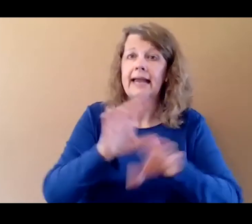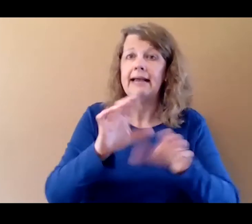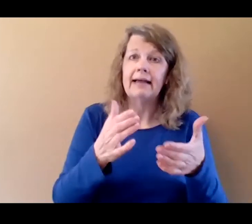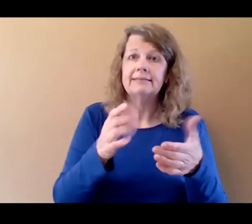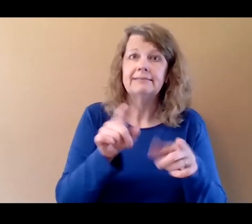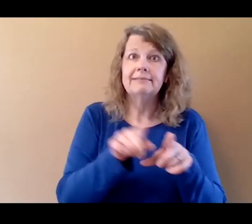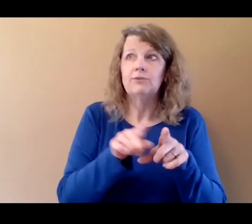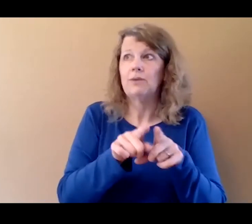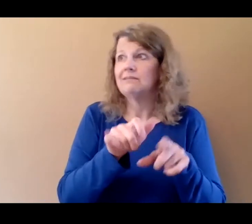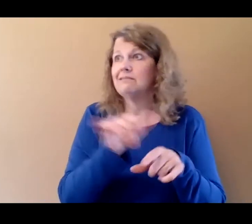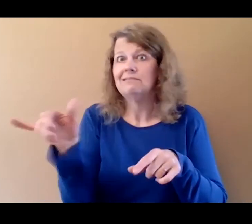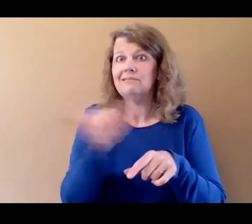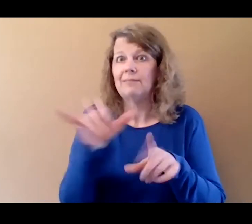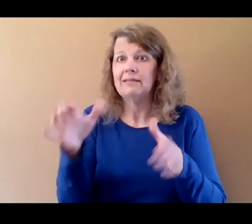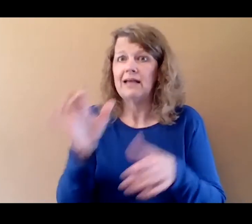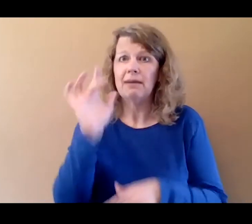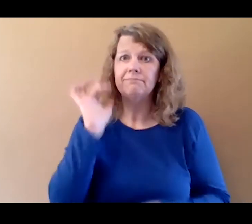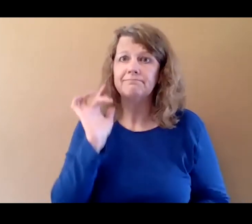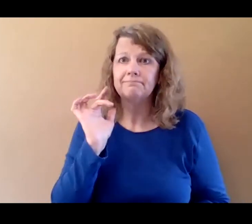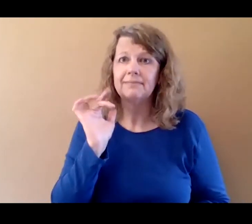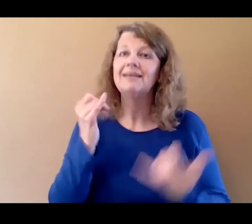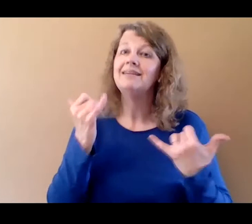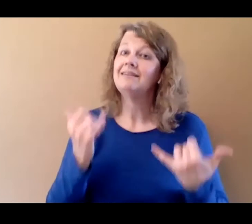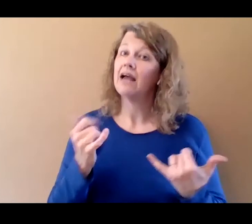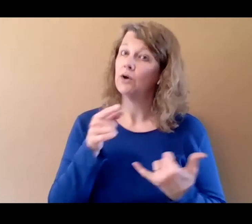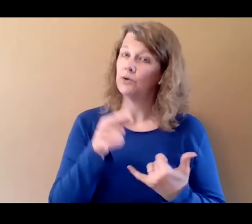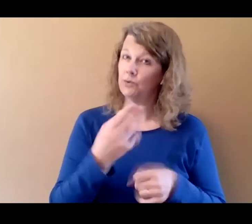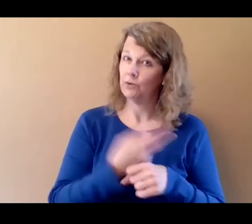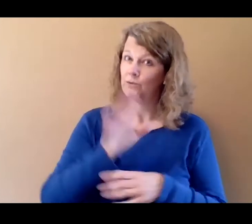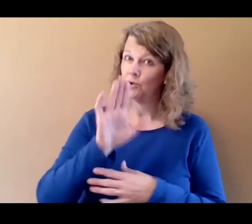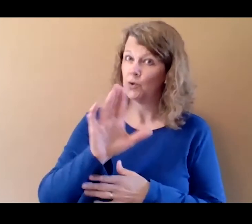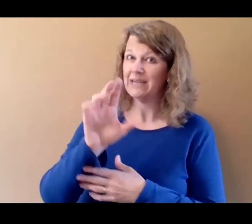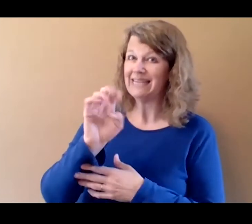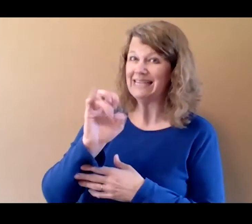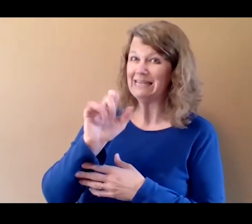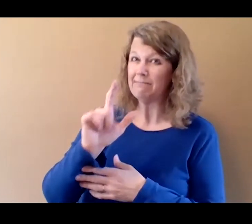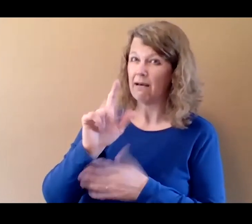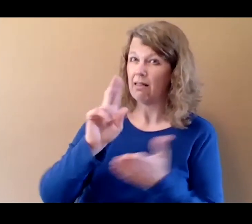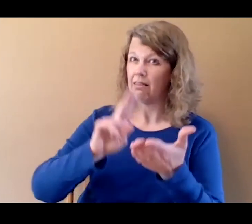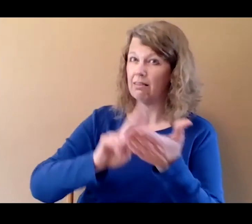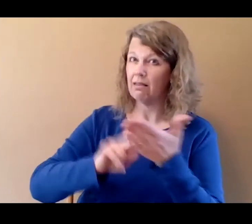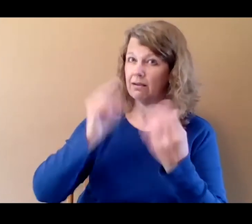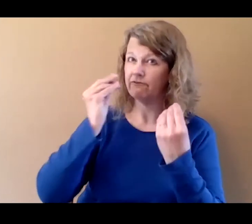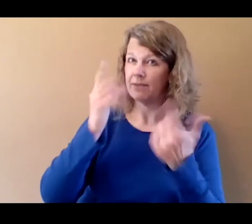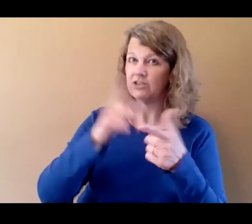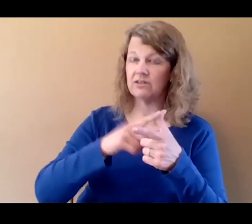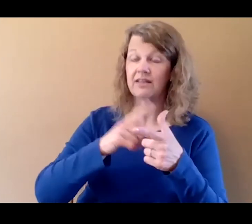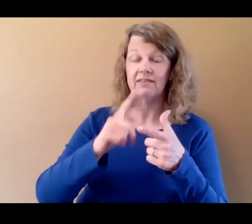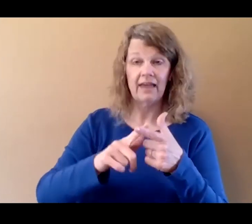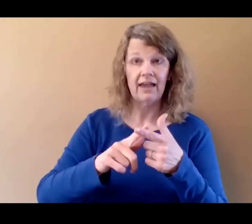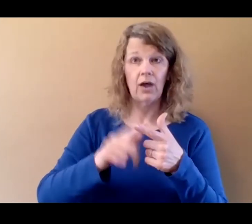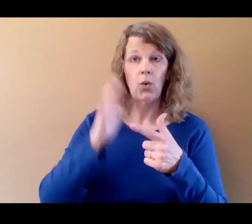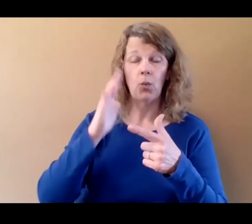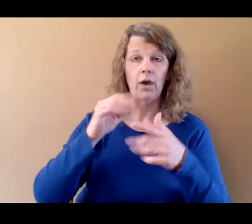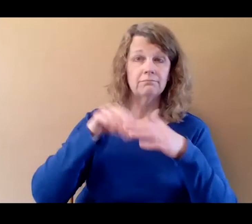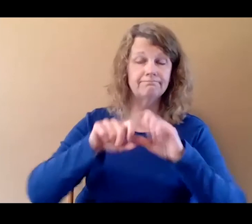as the Rest of the Class button. Now you will use your email login information, which will then